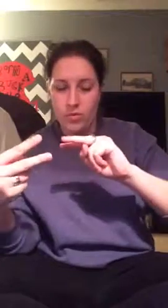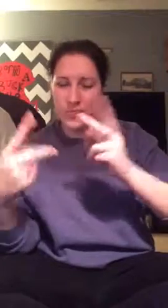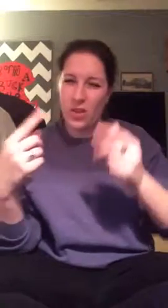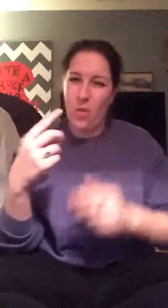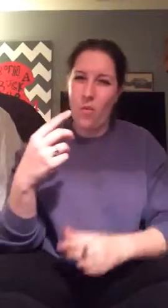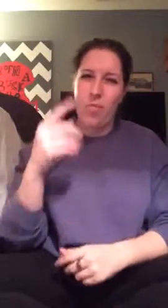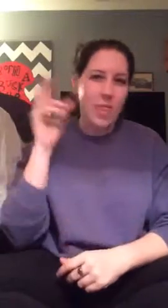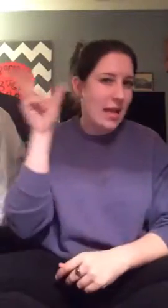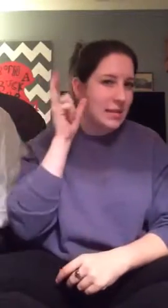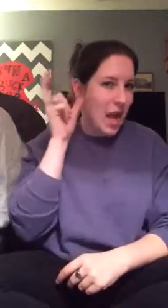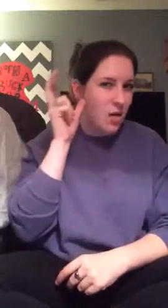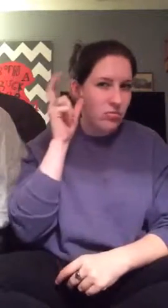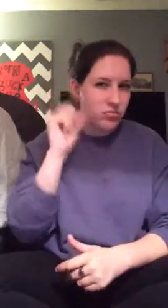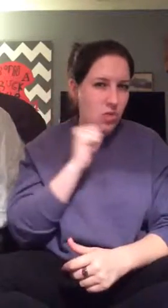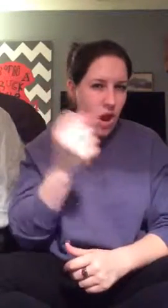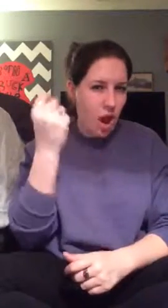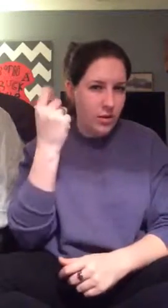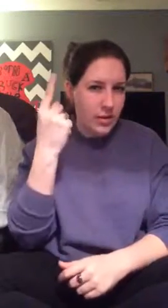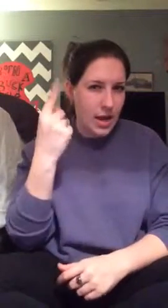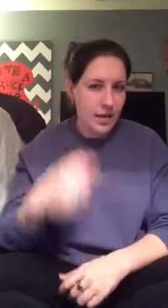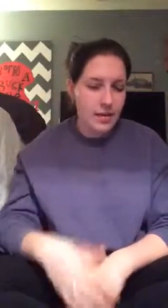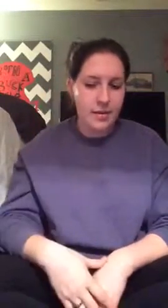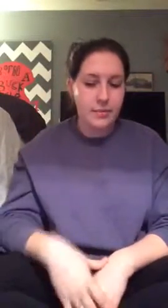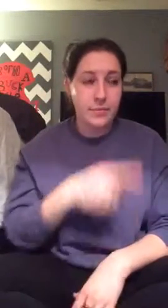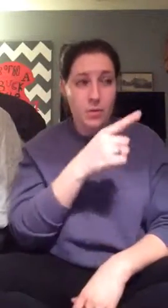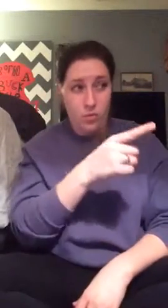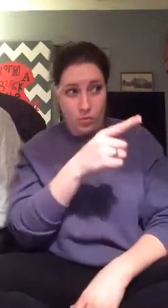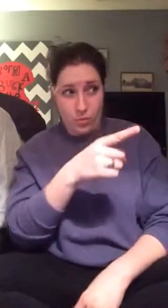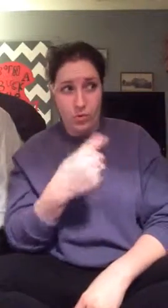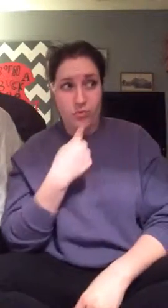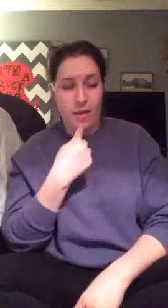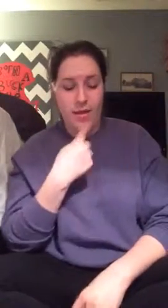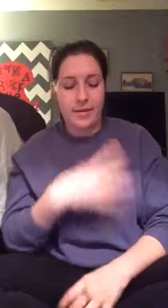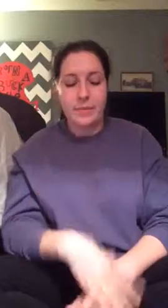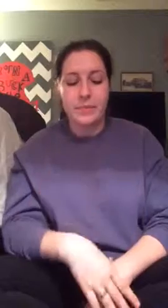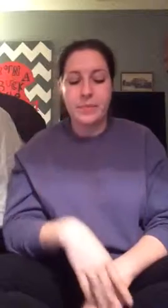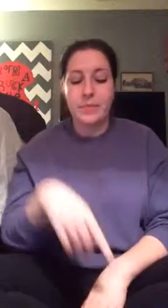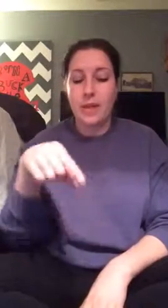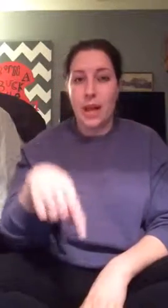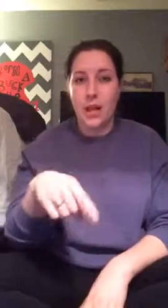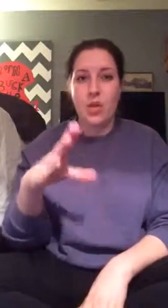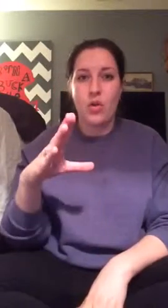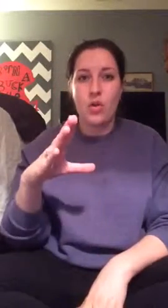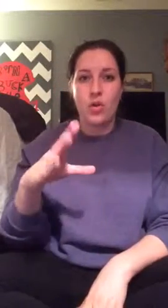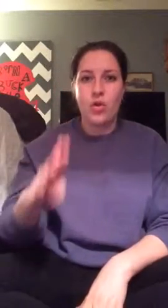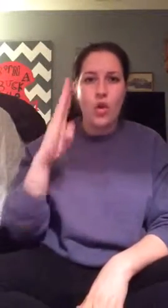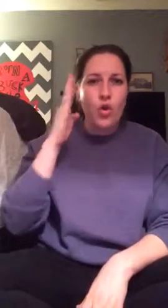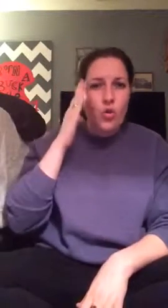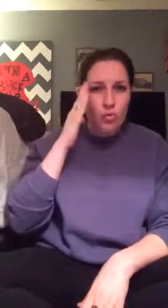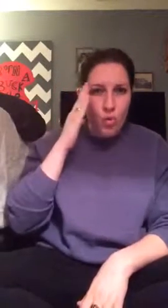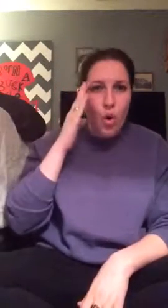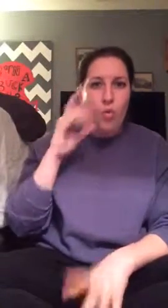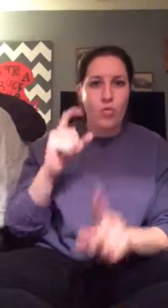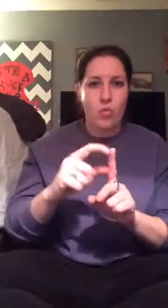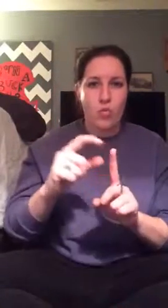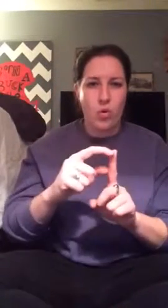language or different. As Christian said, here, for things that are extremely familiar, your Broca's area already has the information. If I